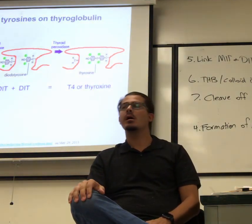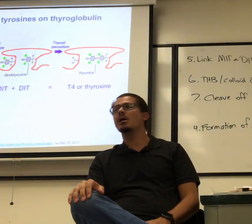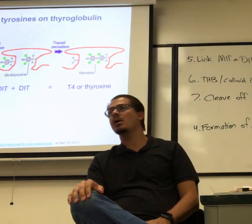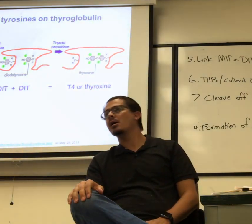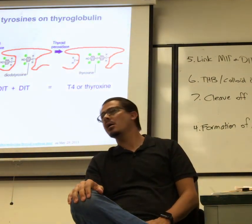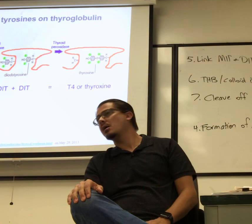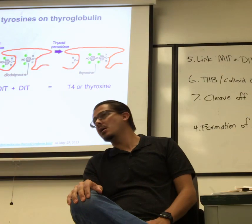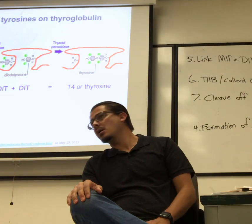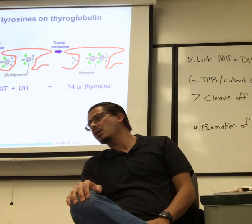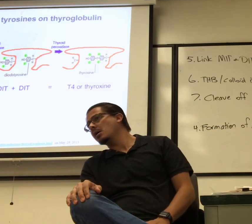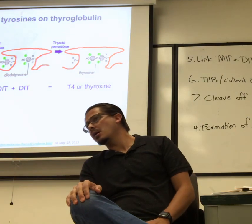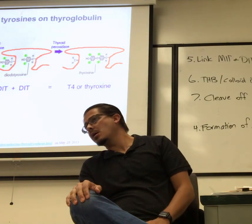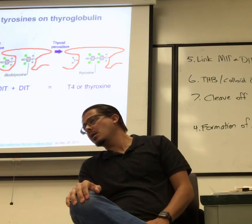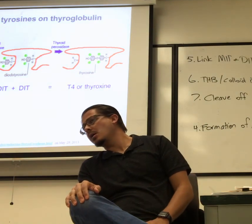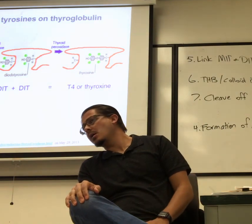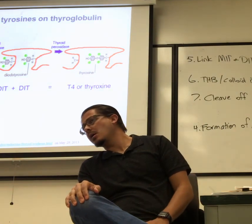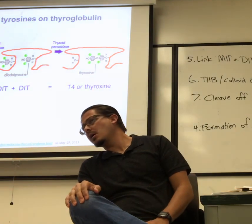the parathyroid?